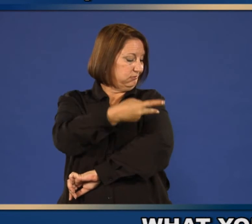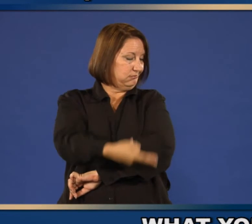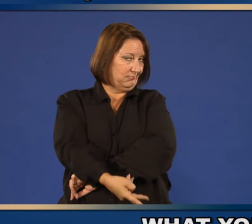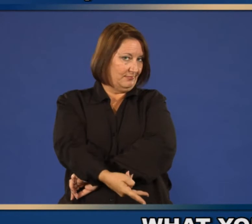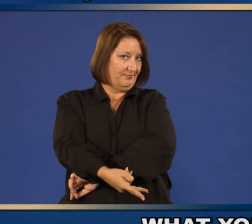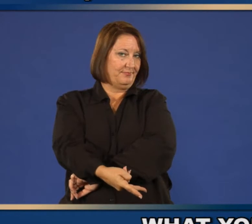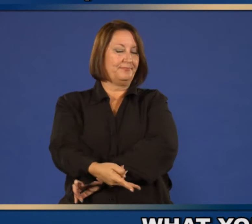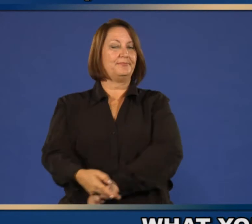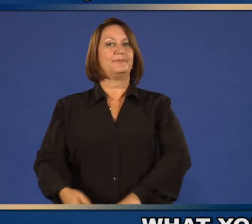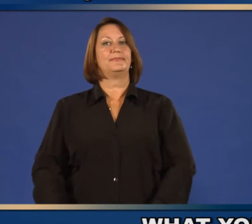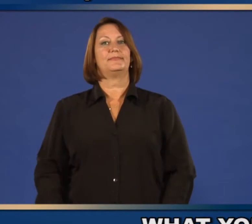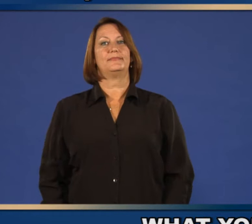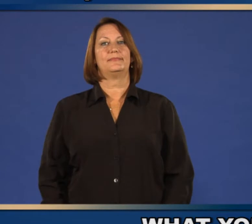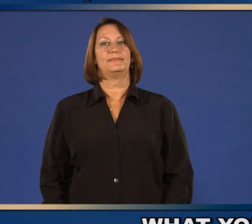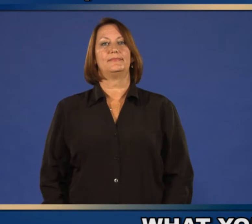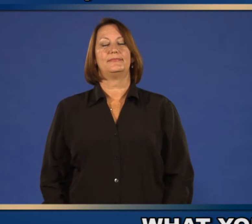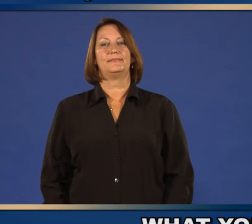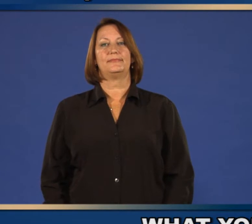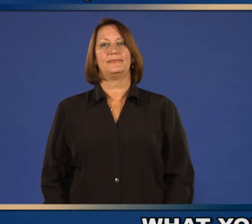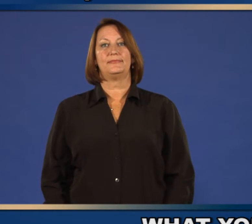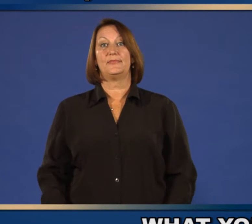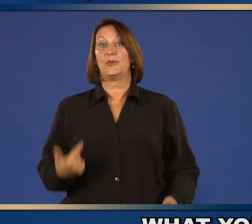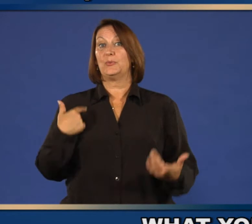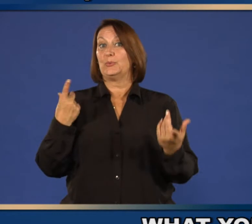What you should do.